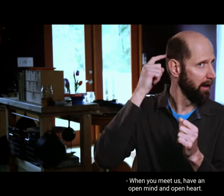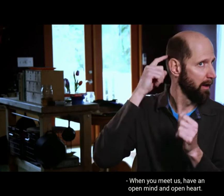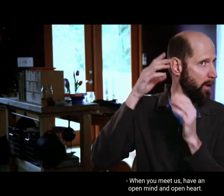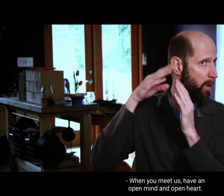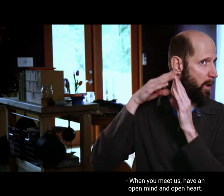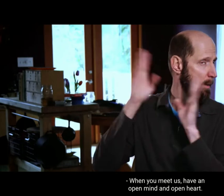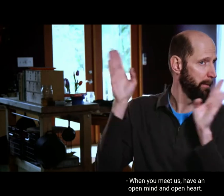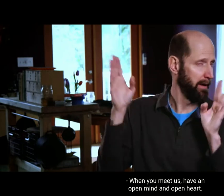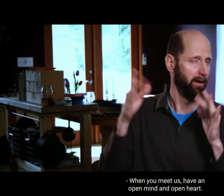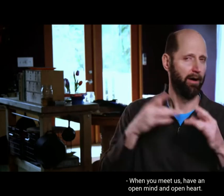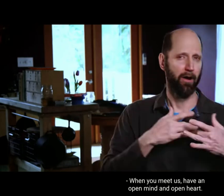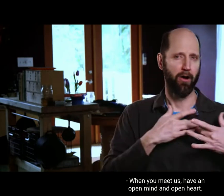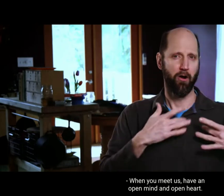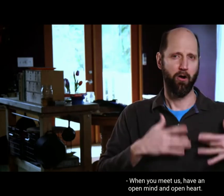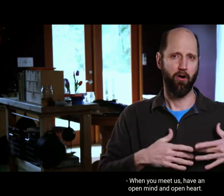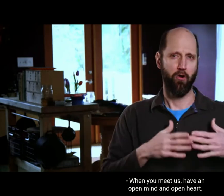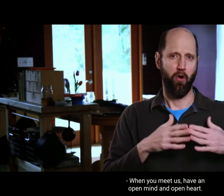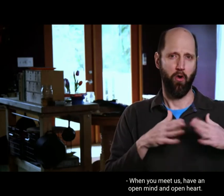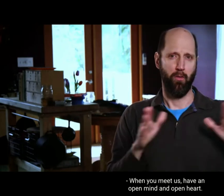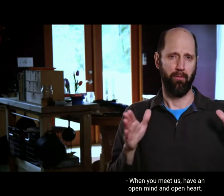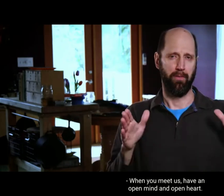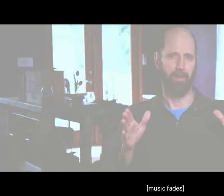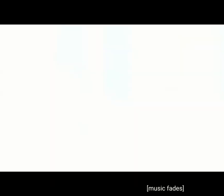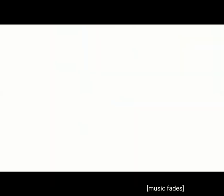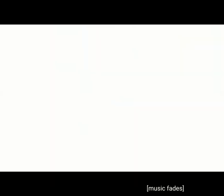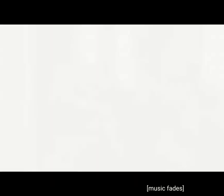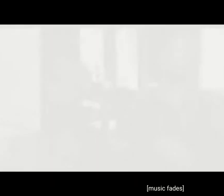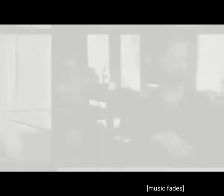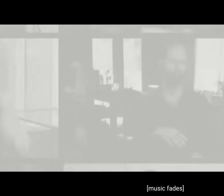When you meet us, have an open mind and an open heart.